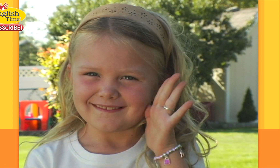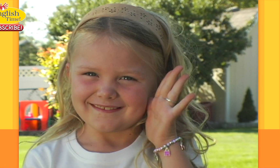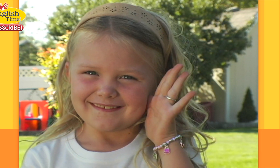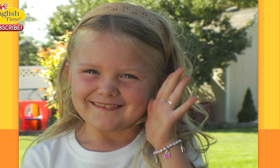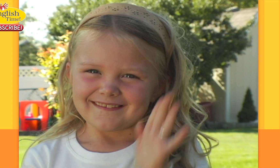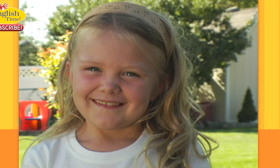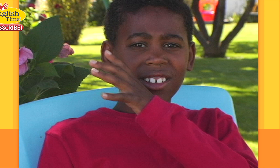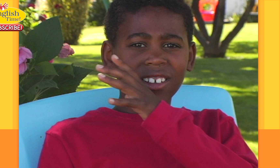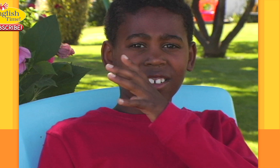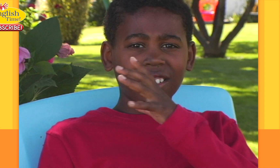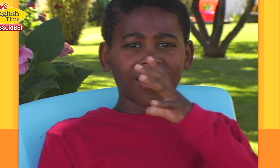Farm.